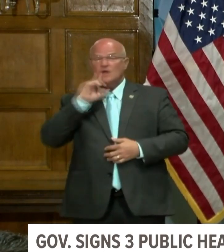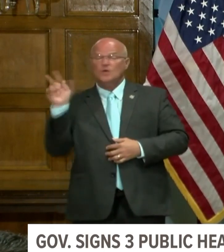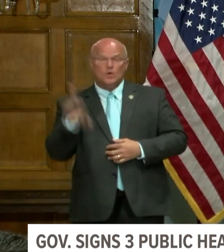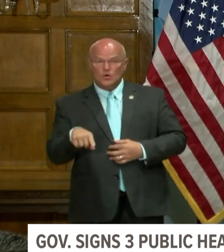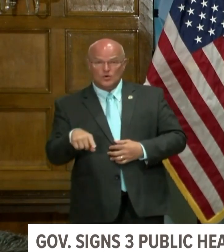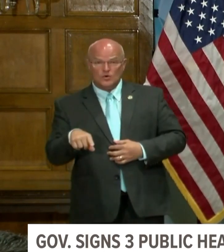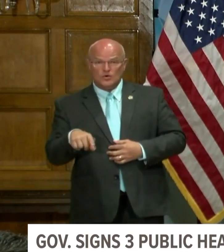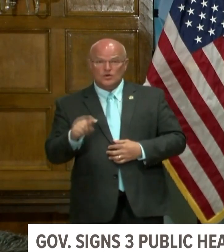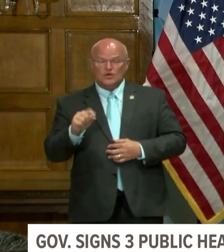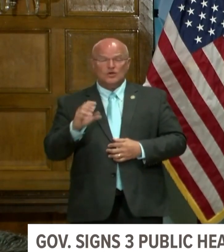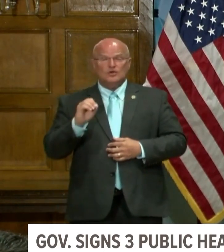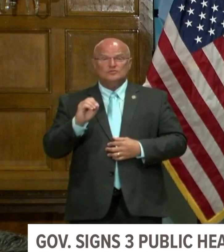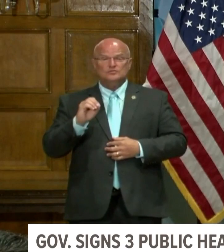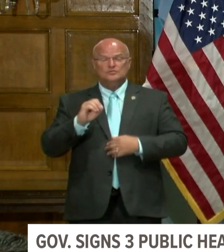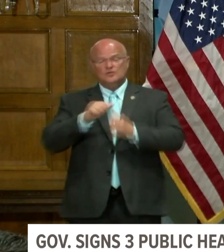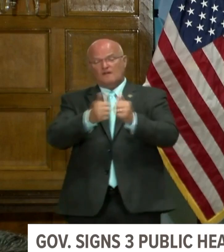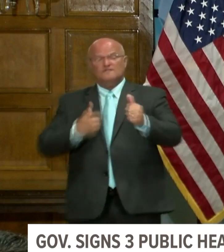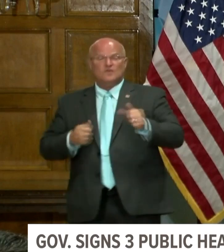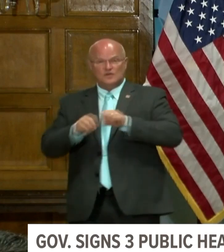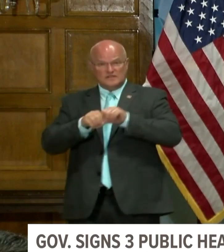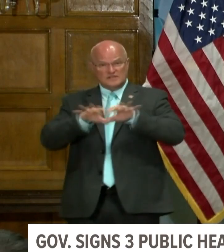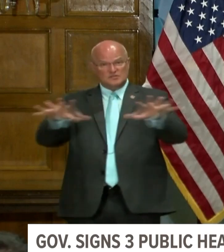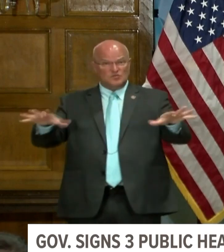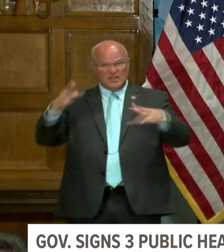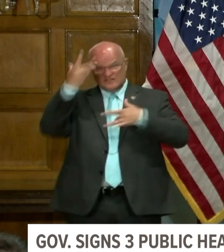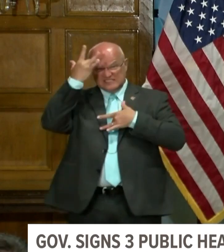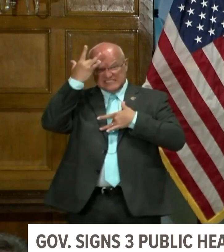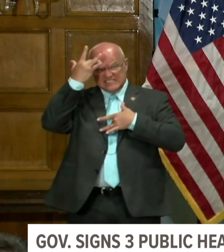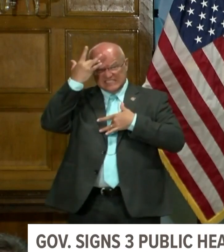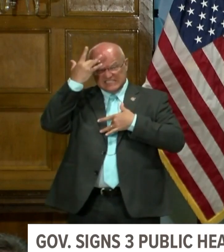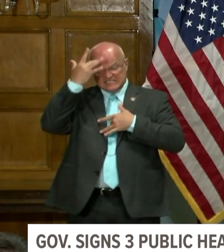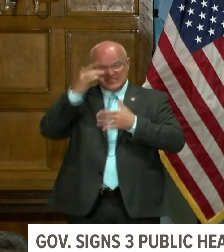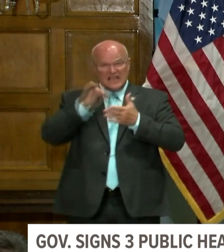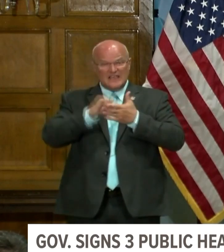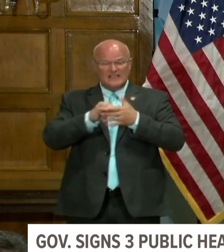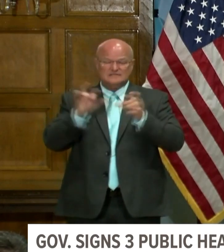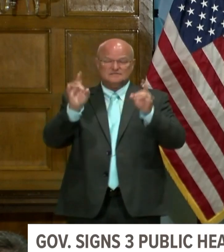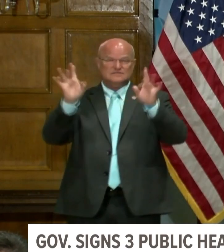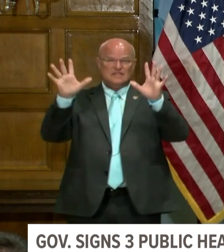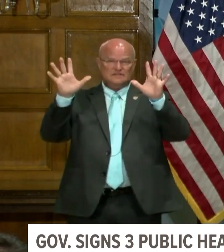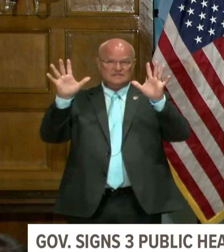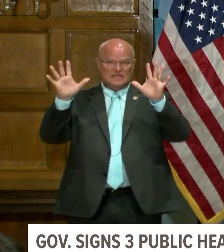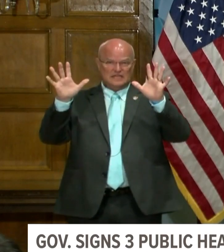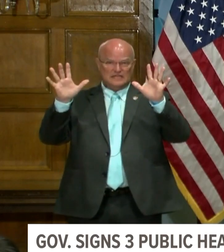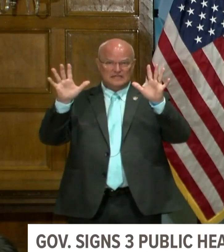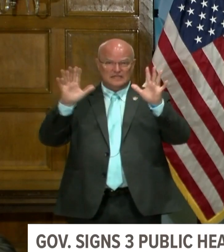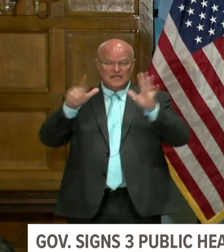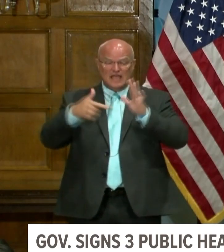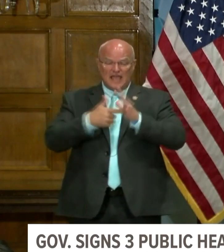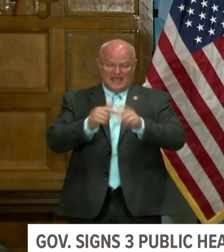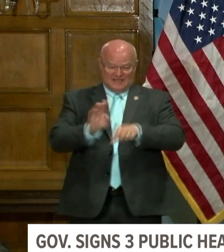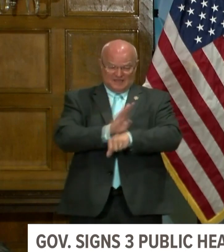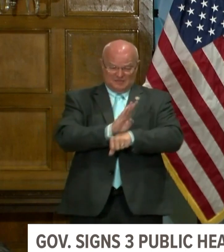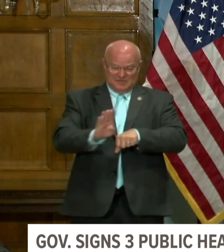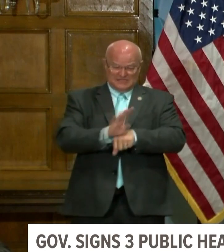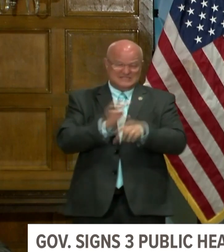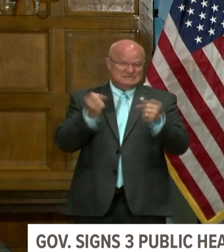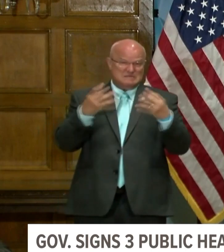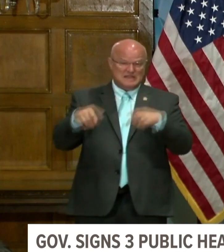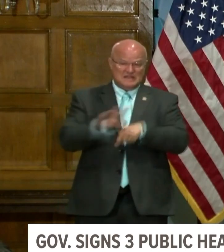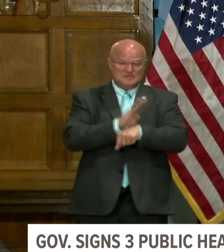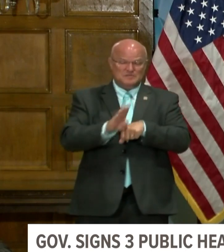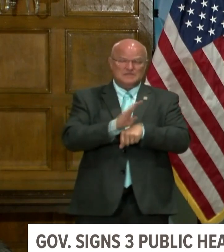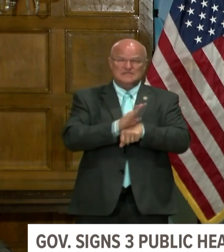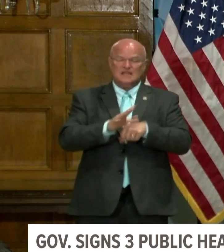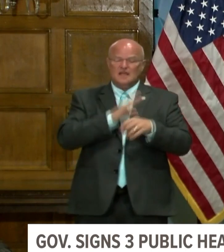order in order to avoid the spread of a disease that's so devastating. And these businesses, many of them have